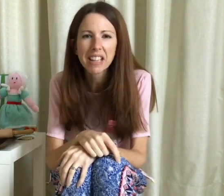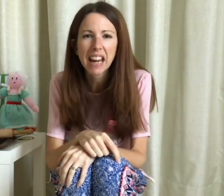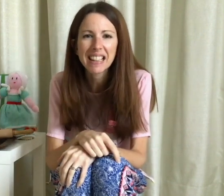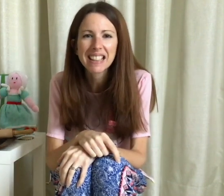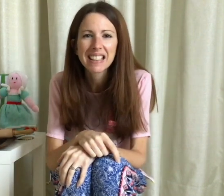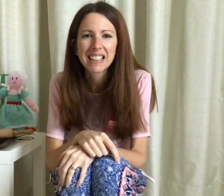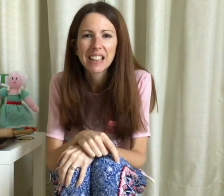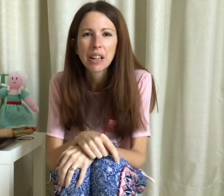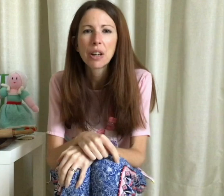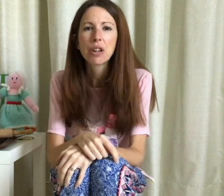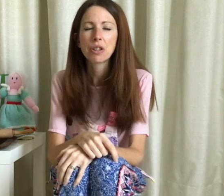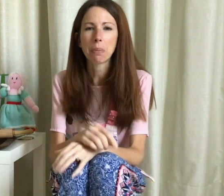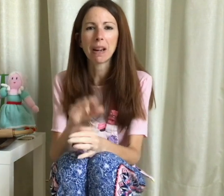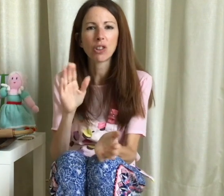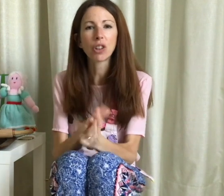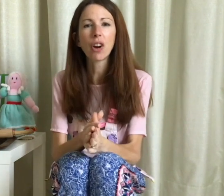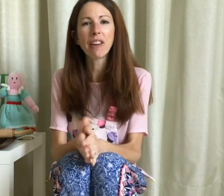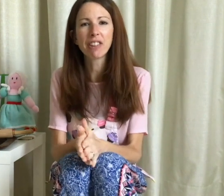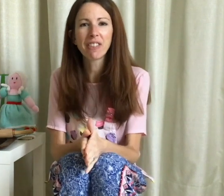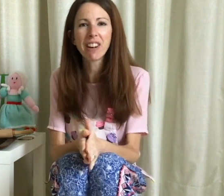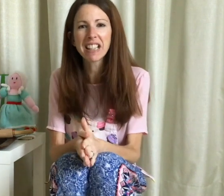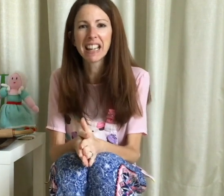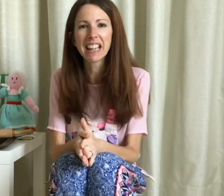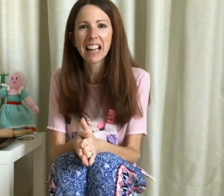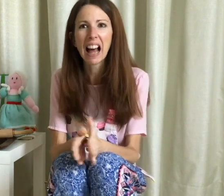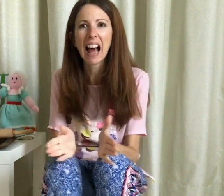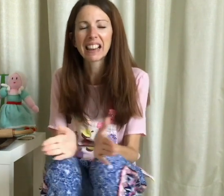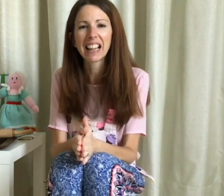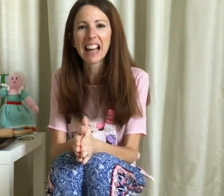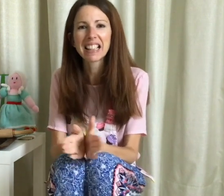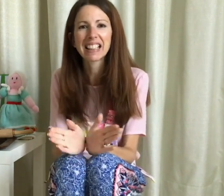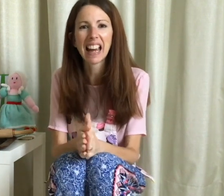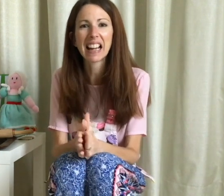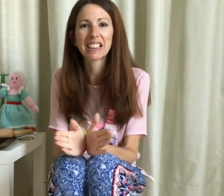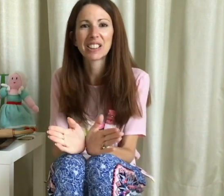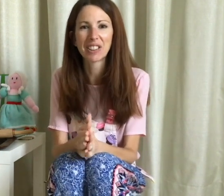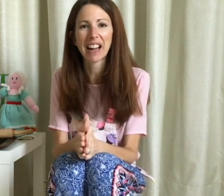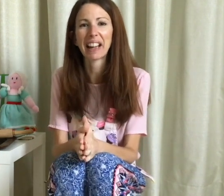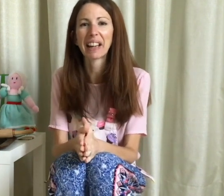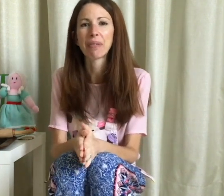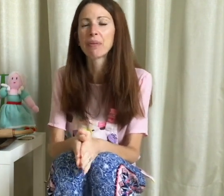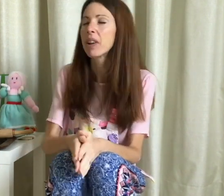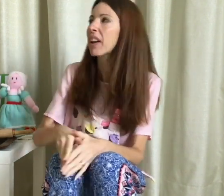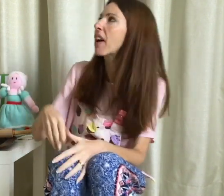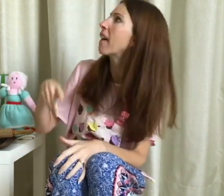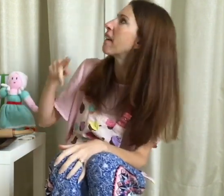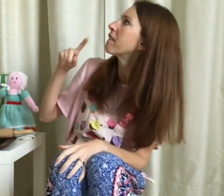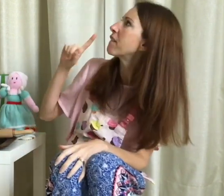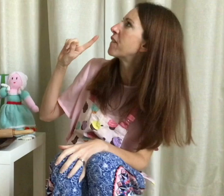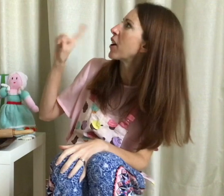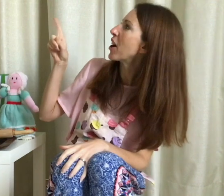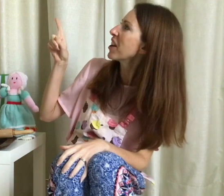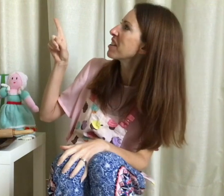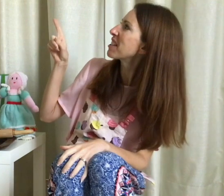sticks. So make sure you've got everything ready and let's get cracking. First,